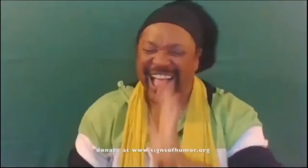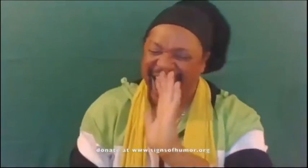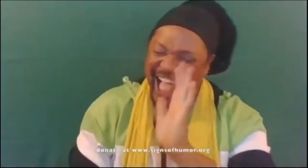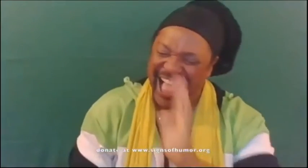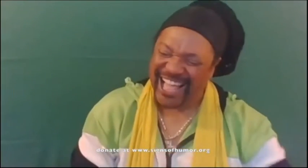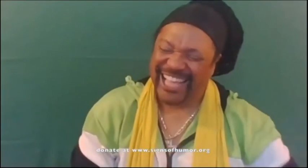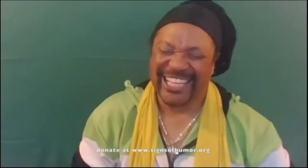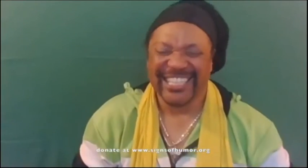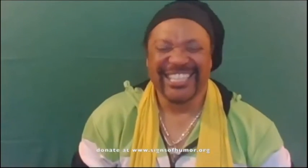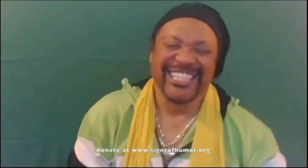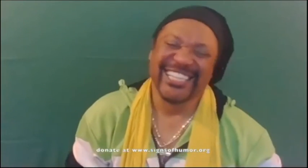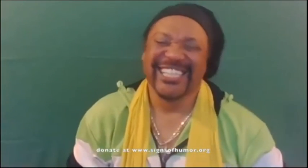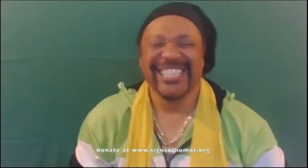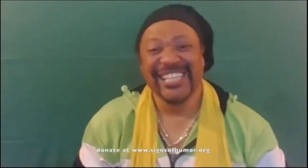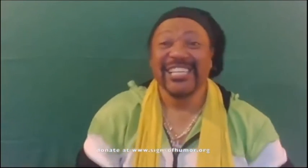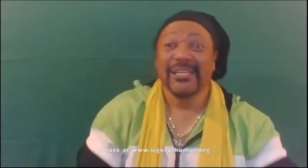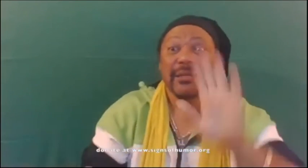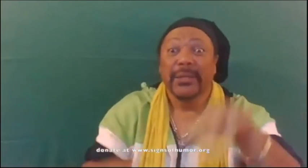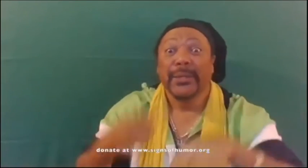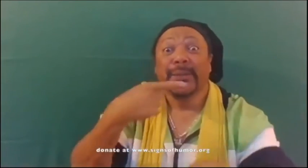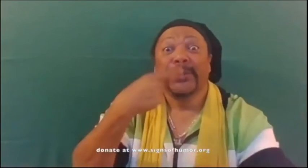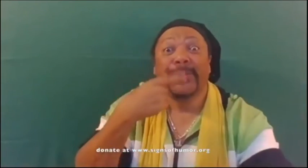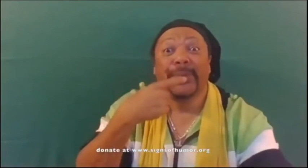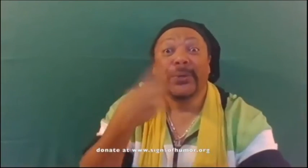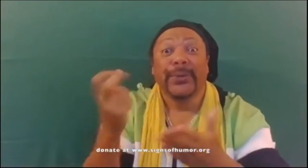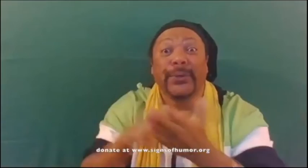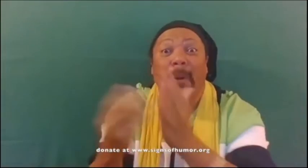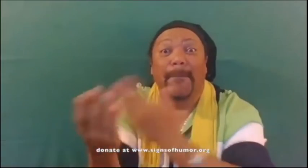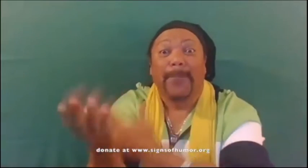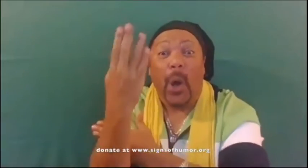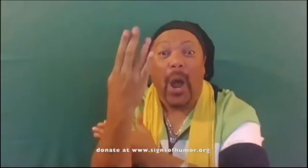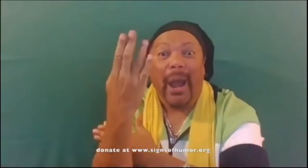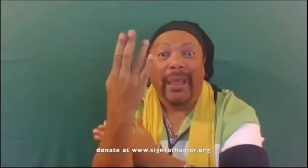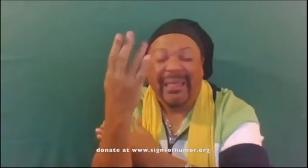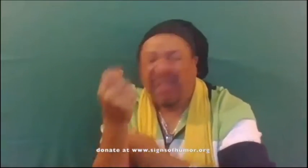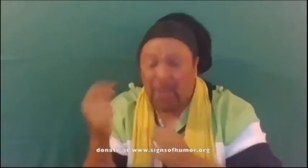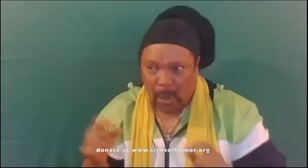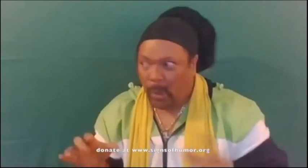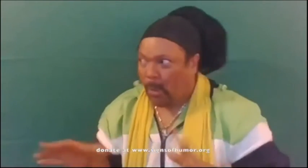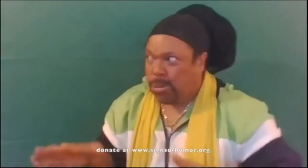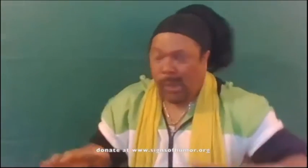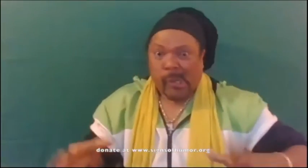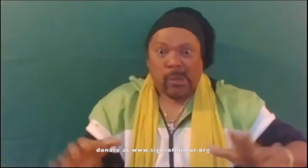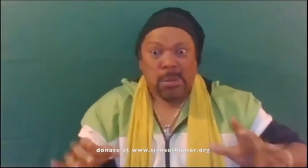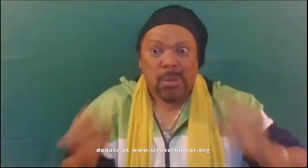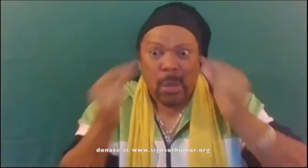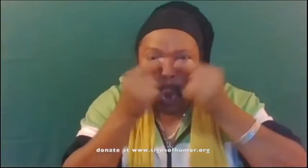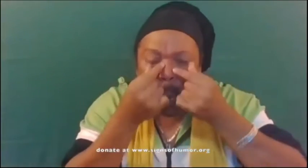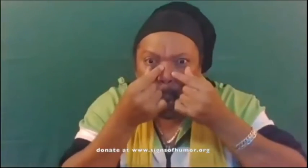Hey, Brother J. Larry. Okay. You hearing people? Y'all get to work in the morning. Y'all got the jitters. Y'all